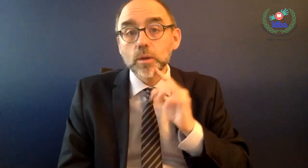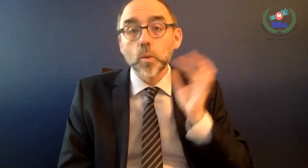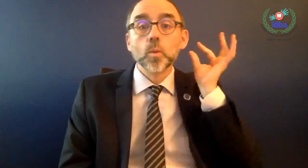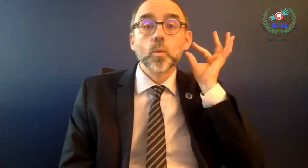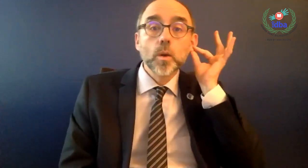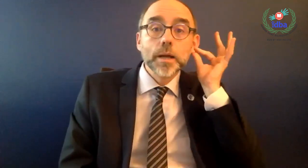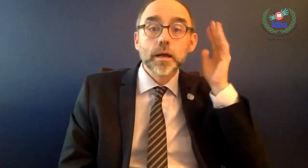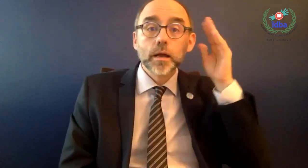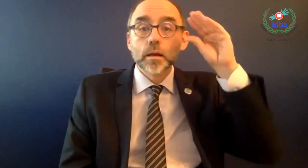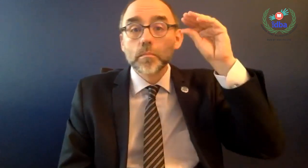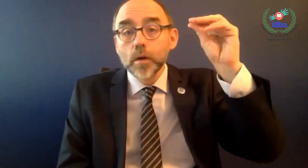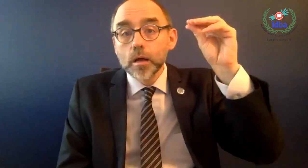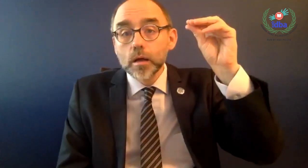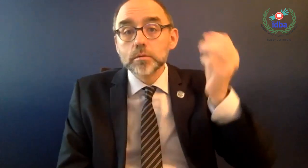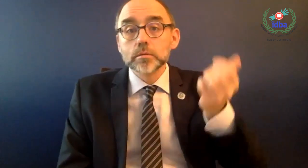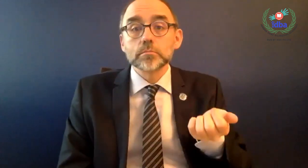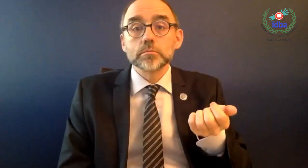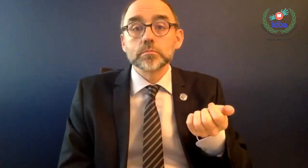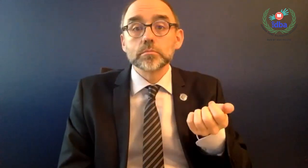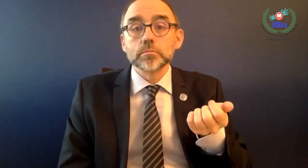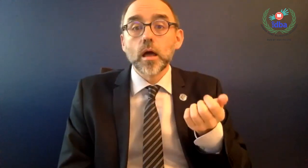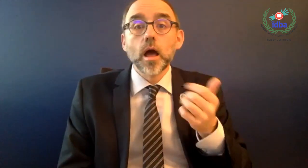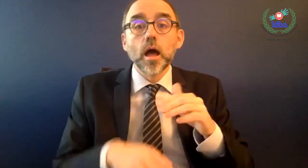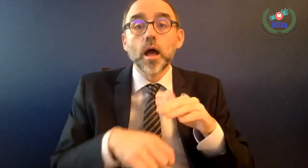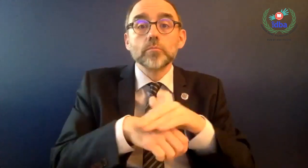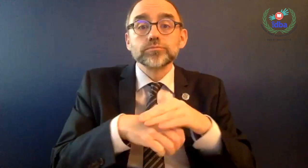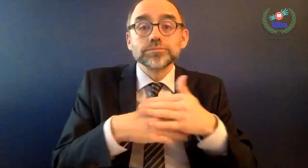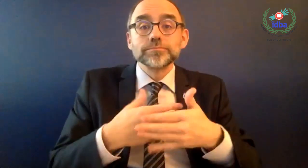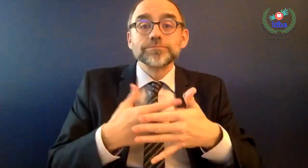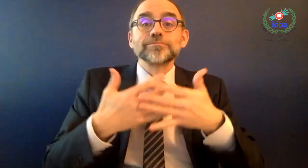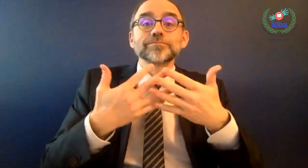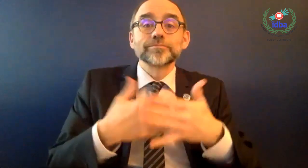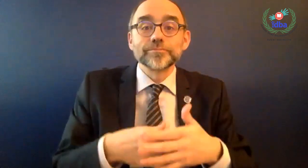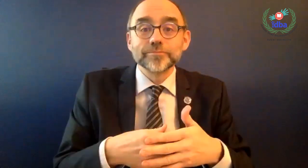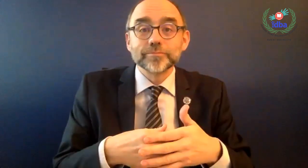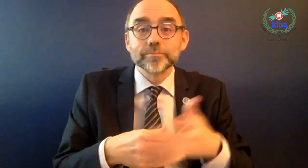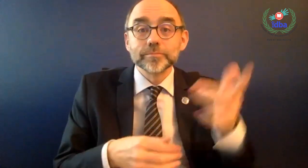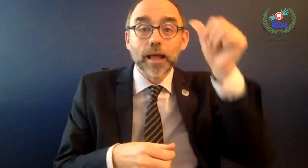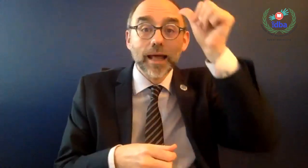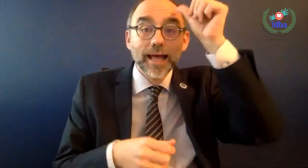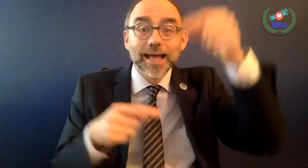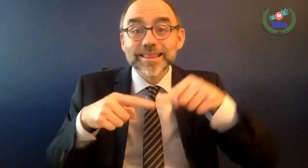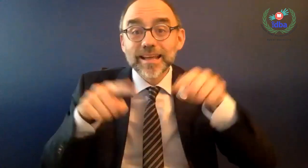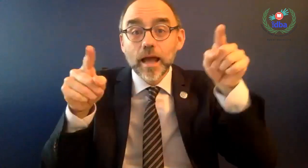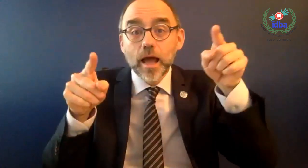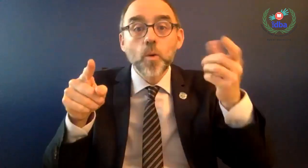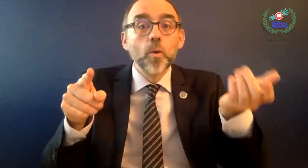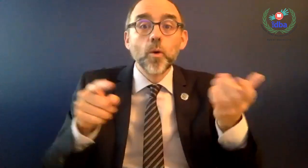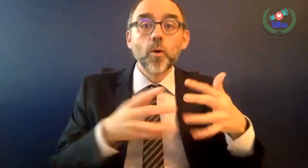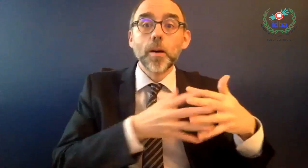hearing or deaf, woman or boy, women or men, anybody in